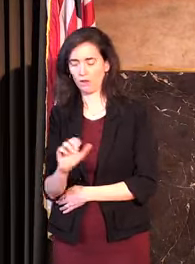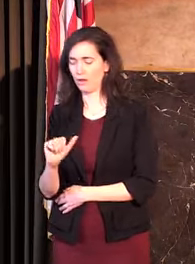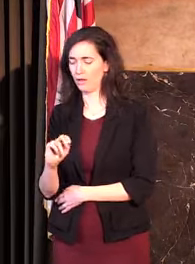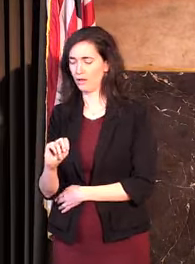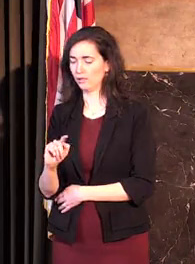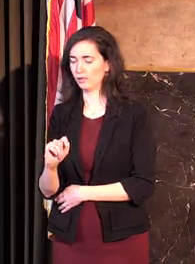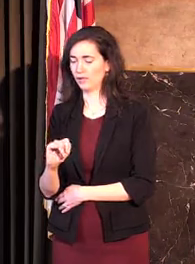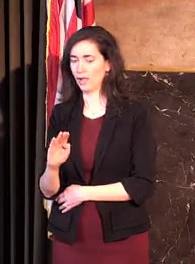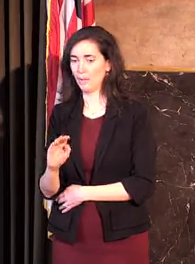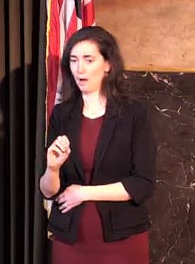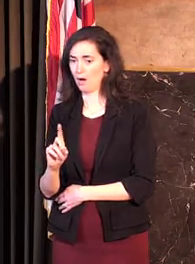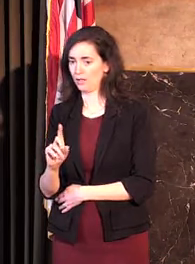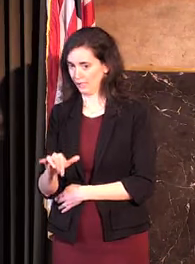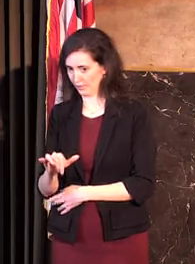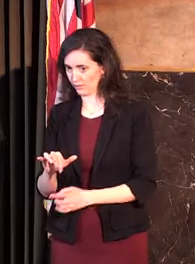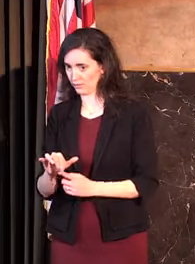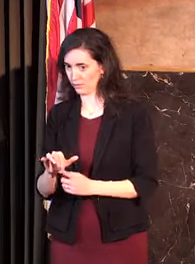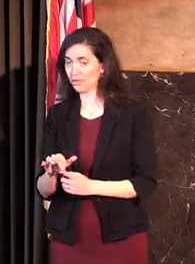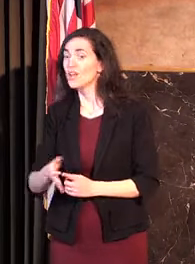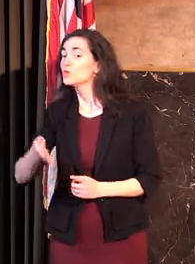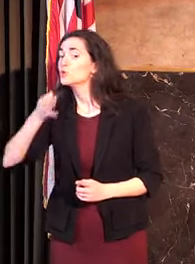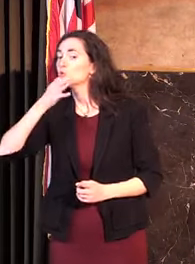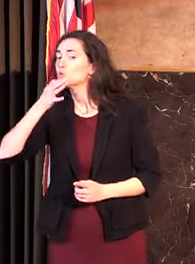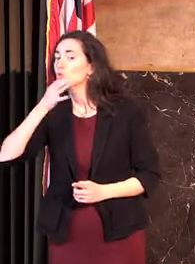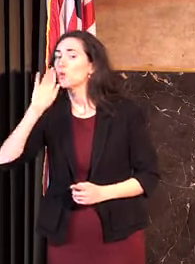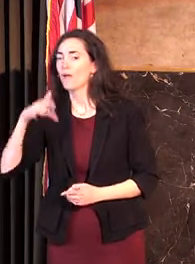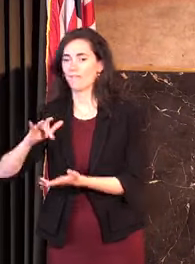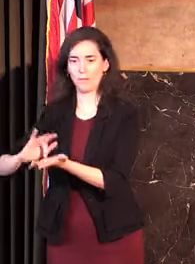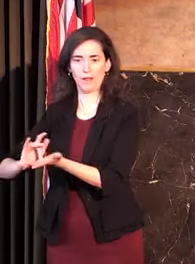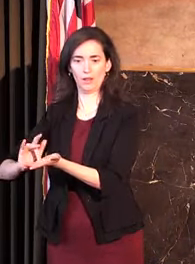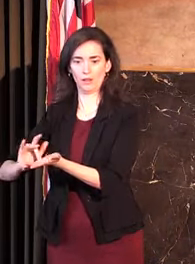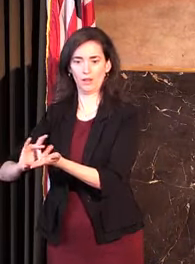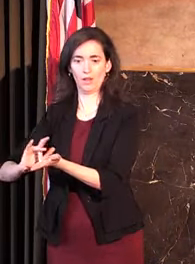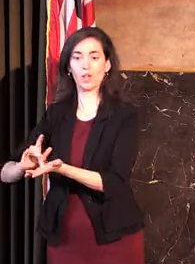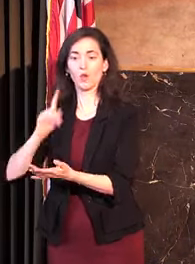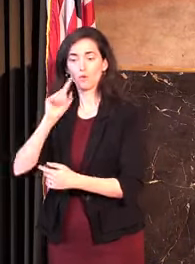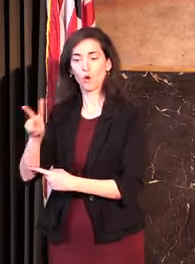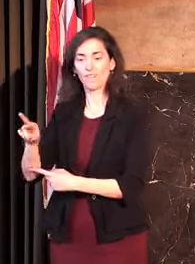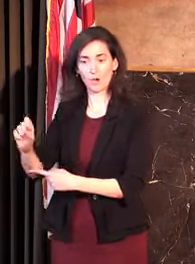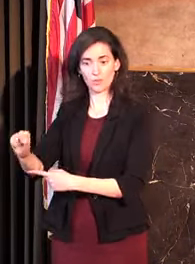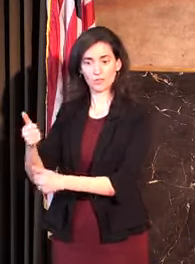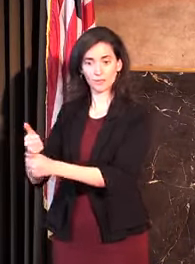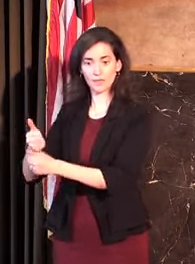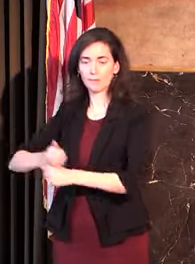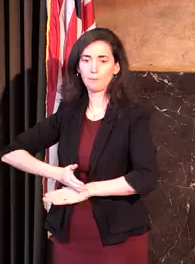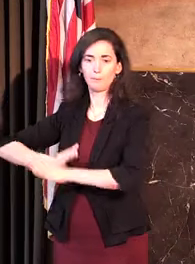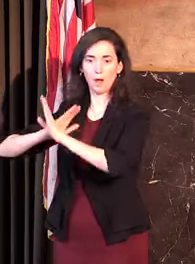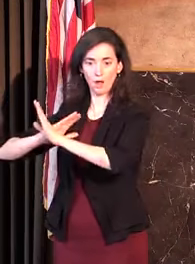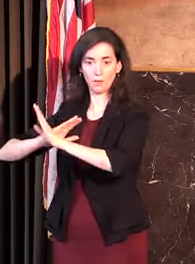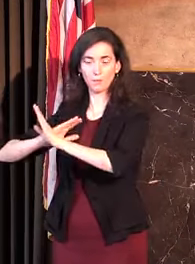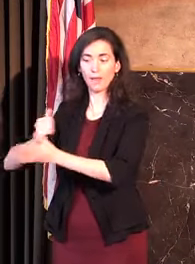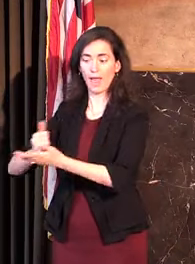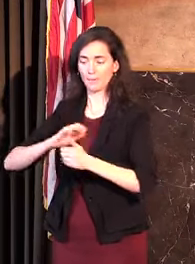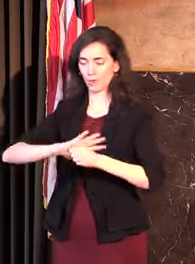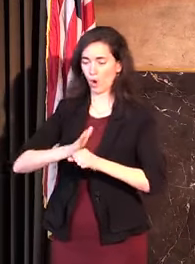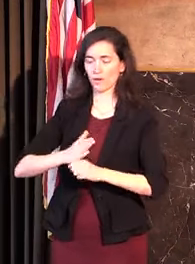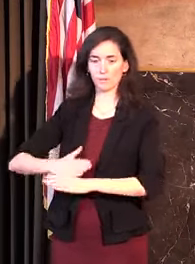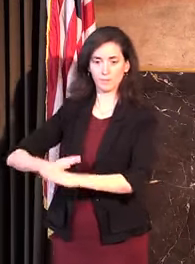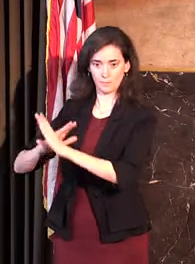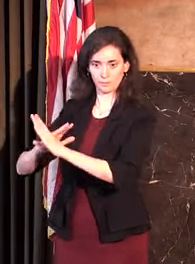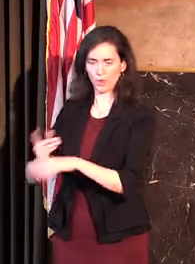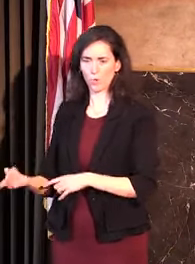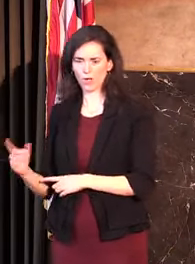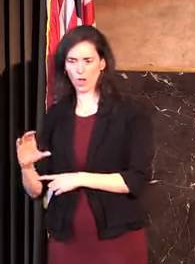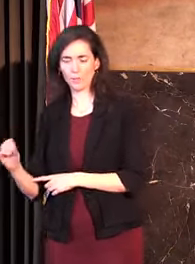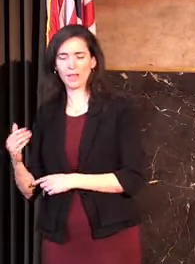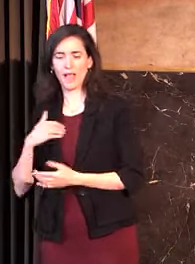near horizon pills, antiviral pills that will also help treat COVID. The company Merck has a